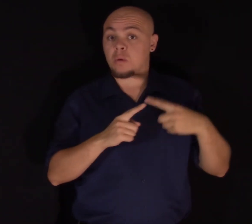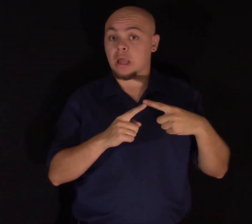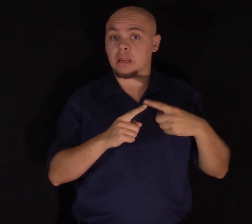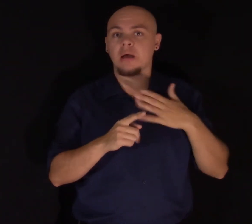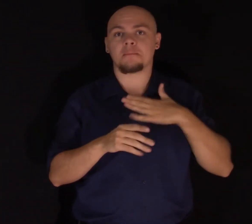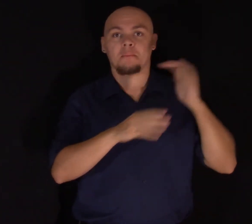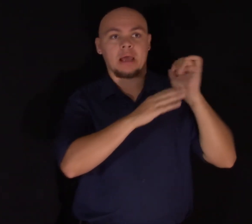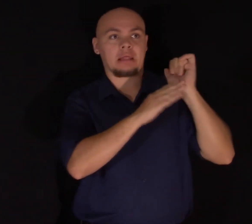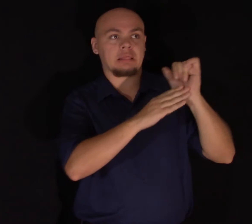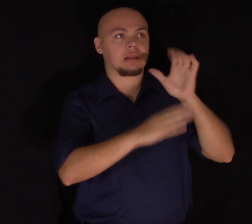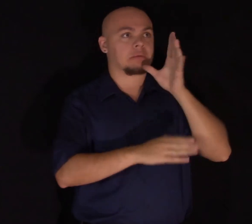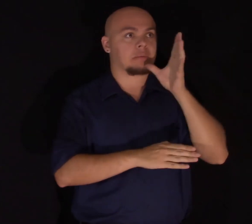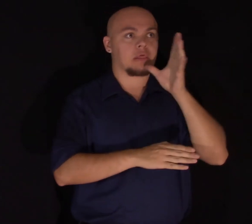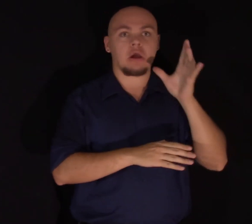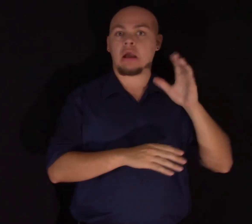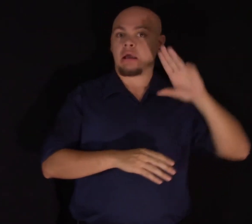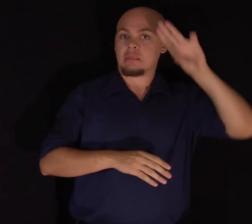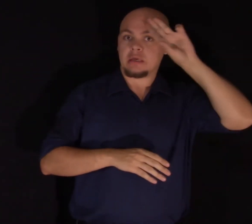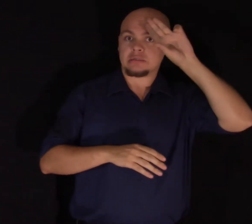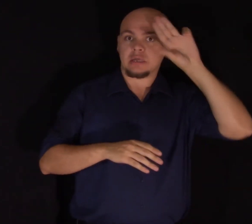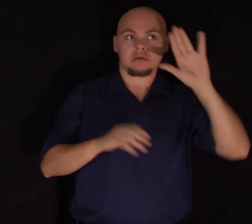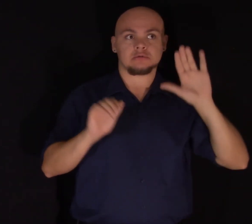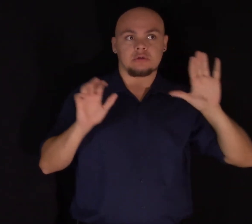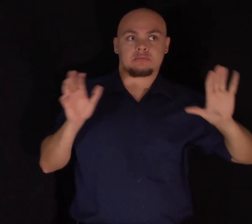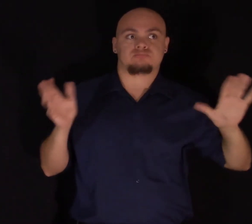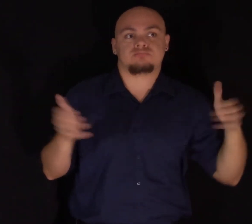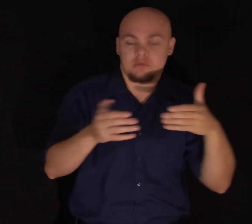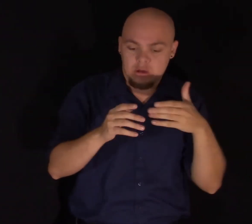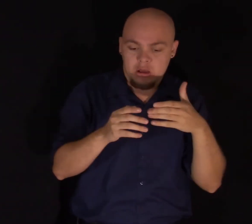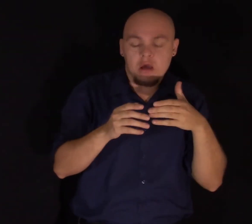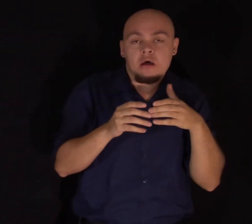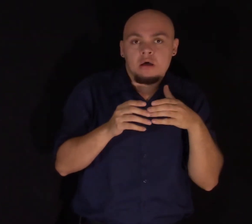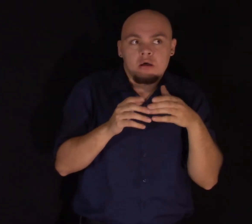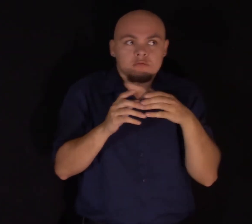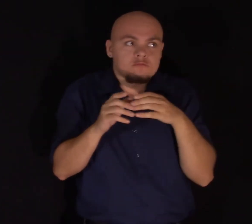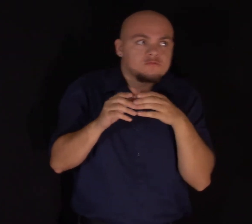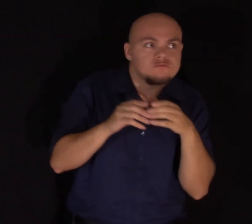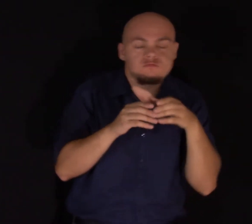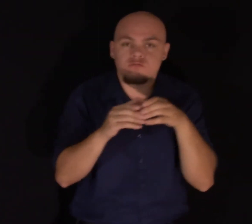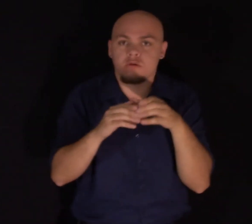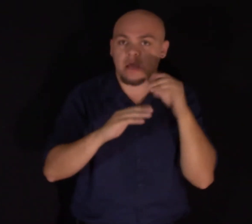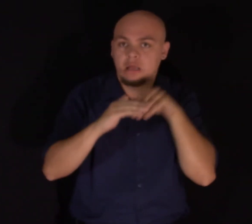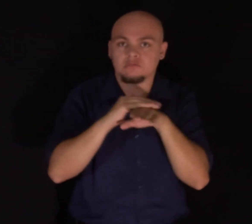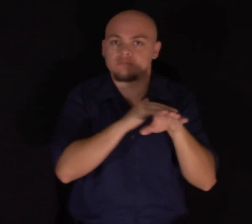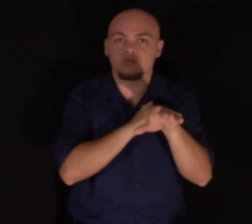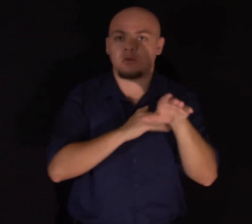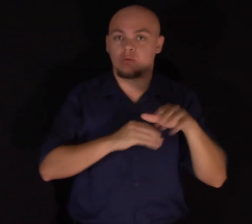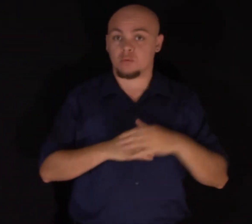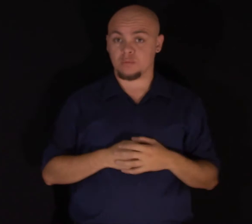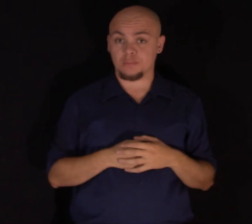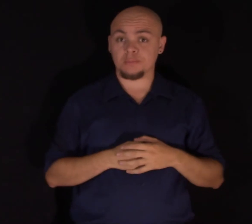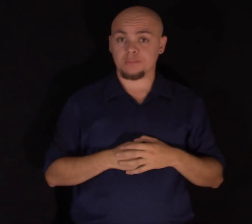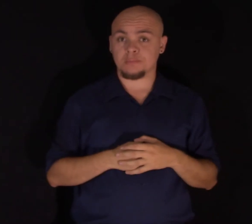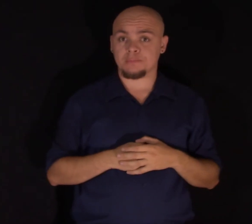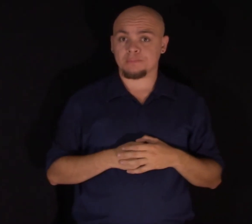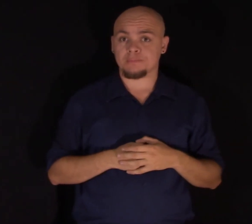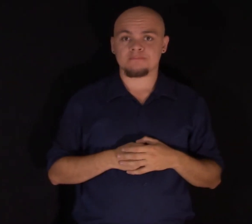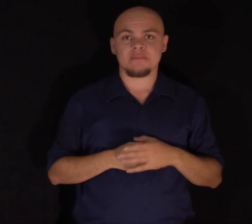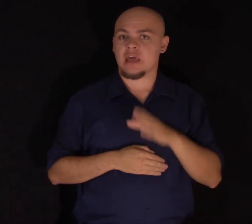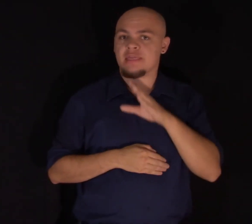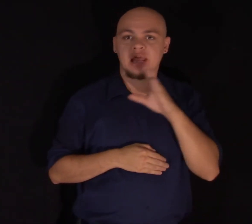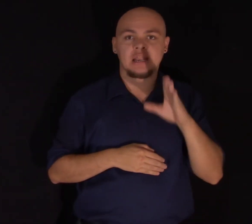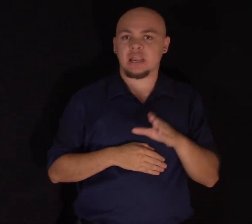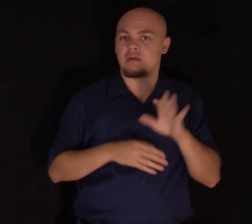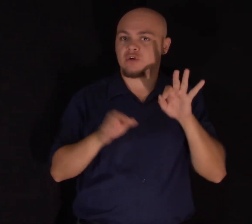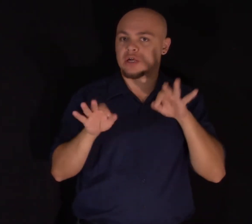other Scout leaders came rushing over and huddled over me with their bodies and escorted me out of the danger. They never